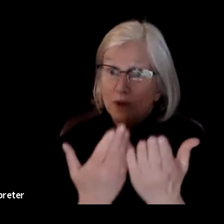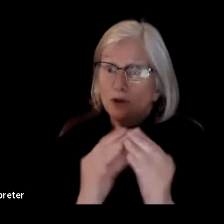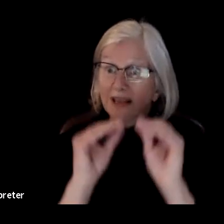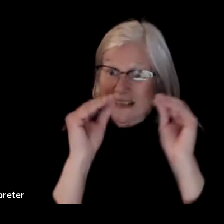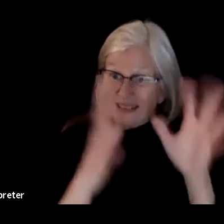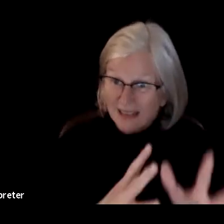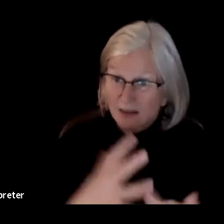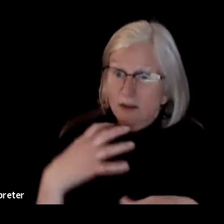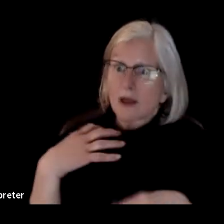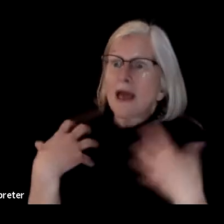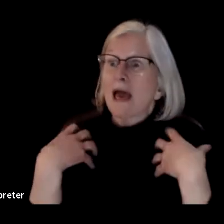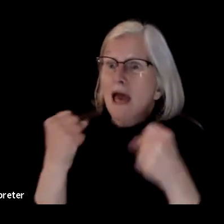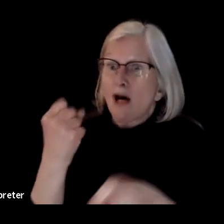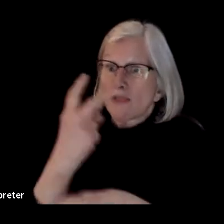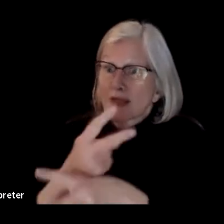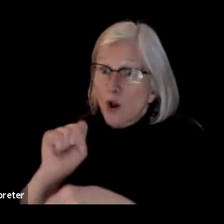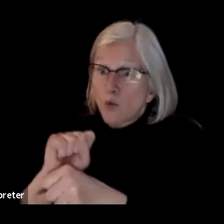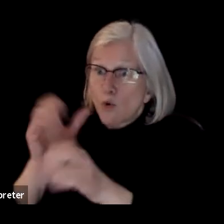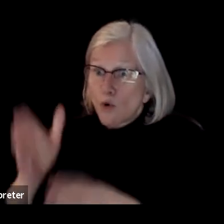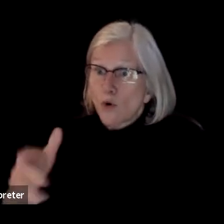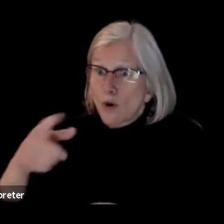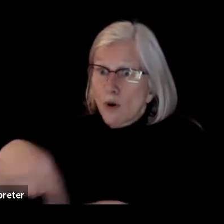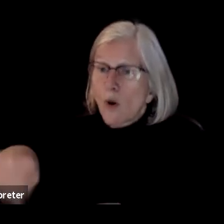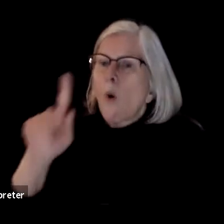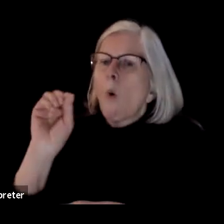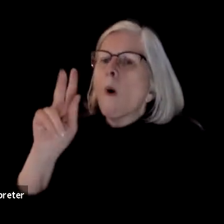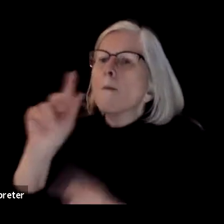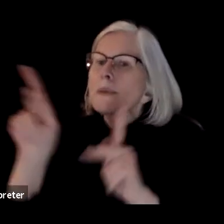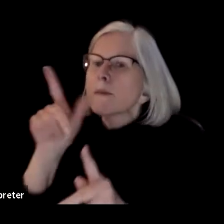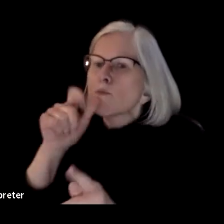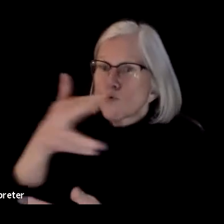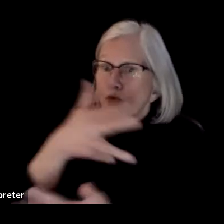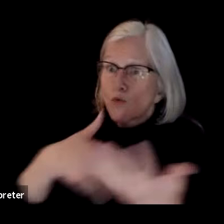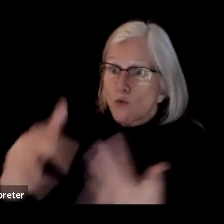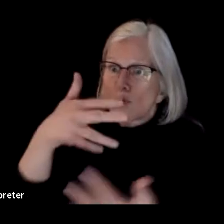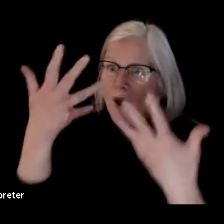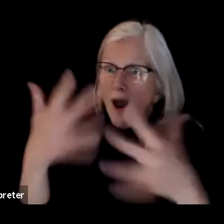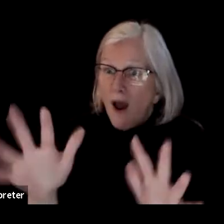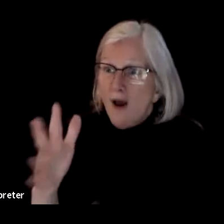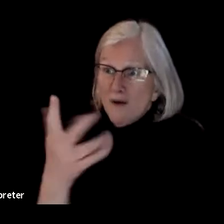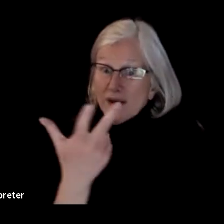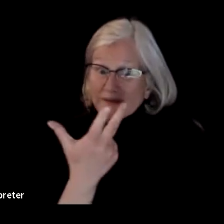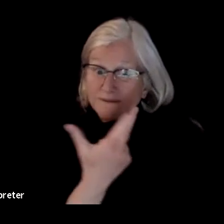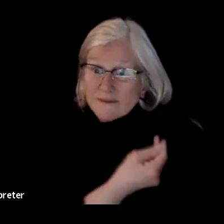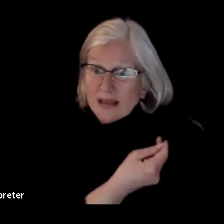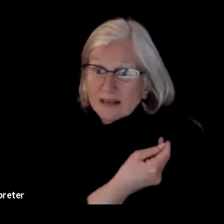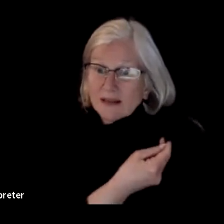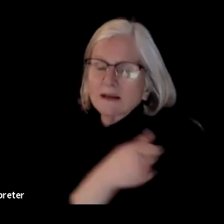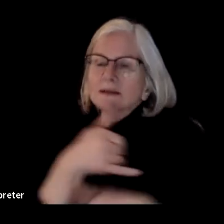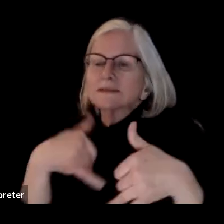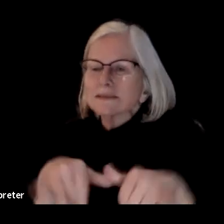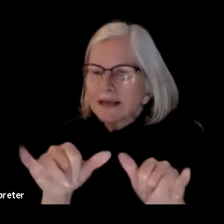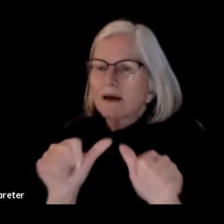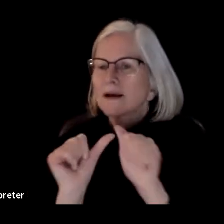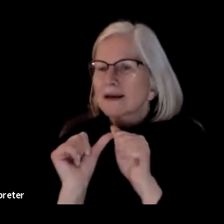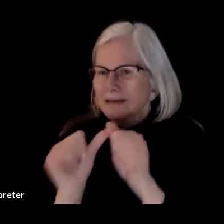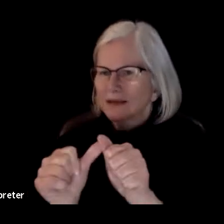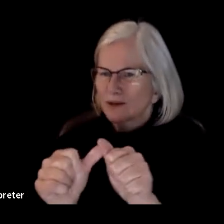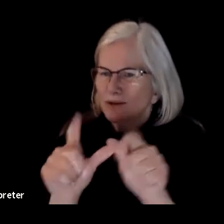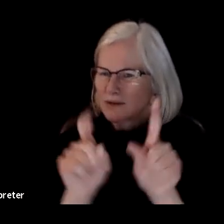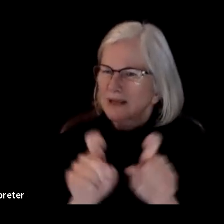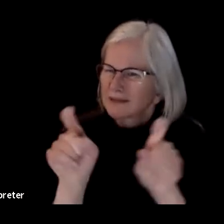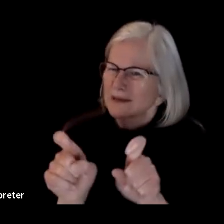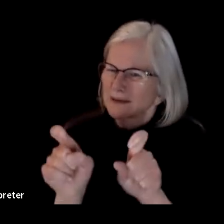folks that are in close contact with people who are already vaccinated still continue to get tested routinely. I was just